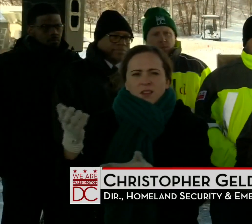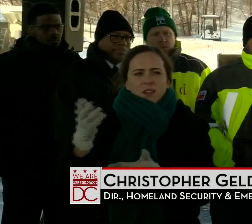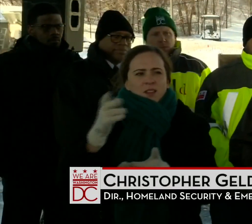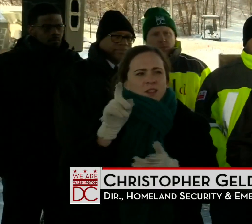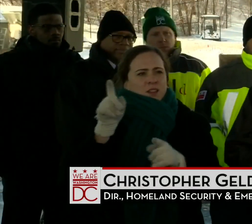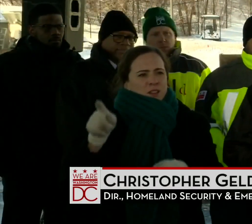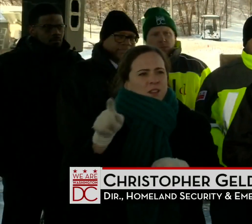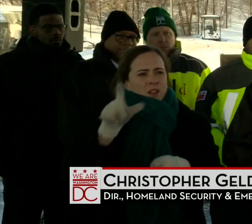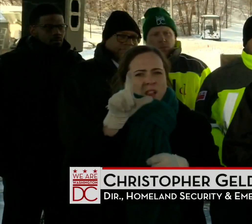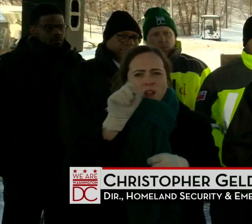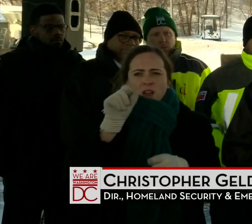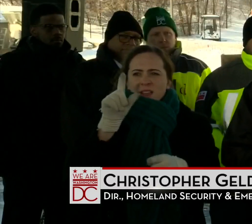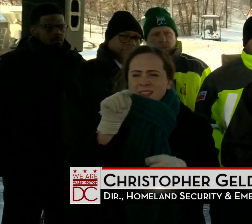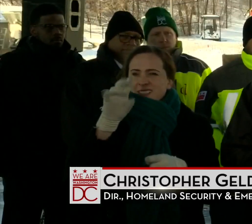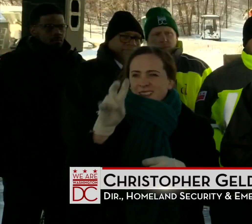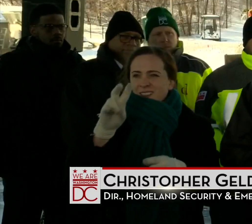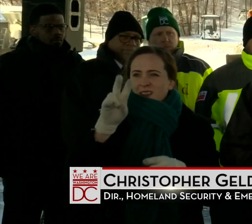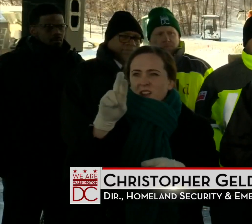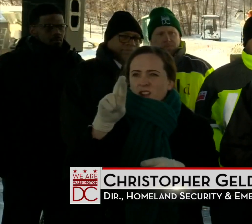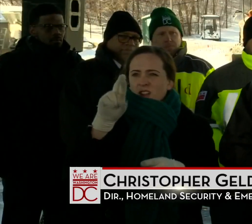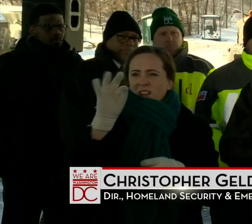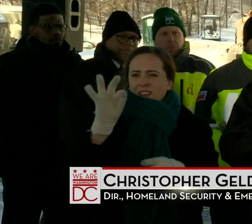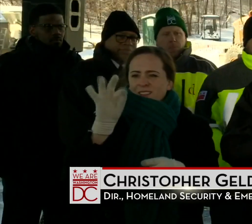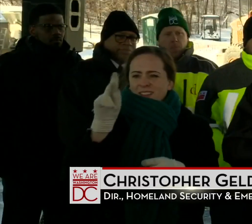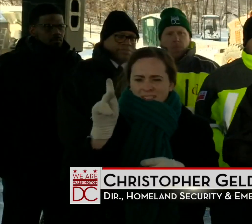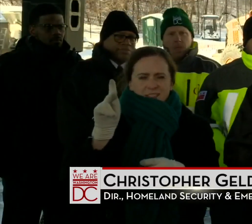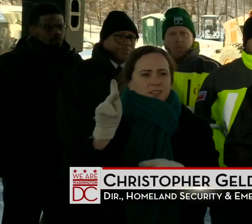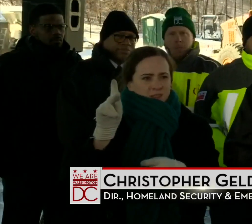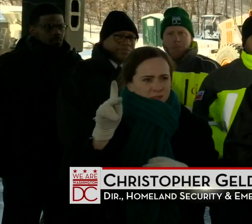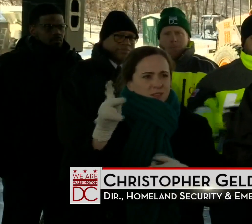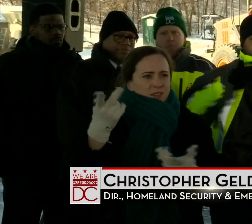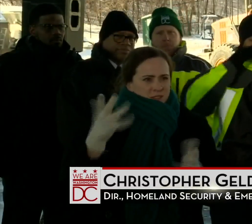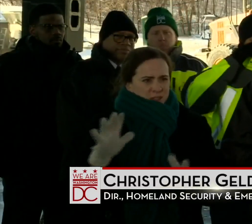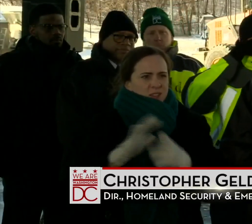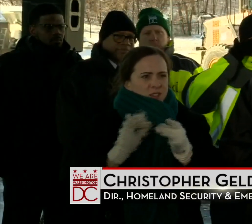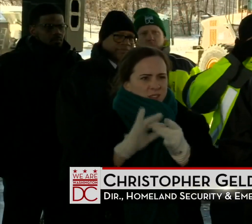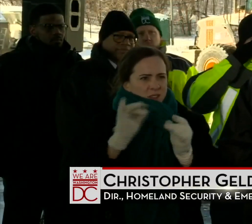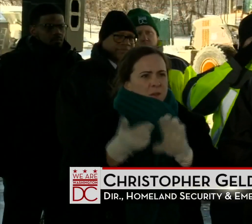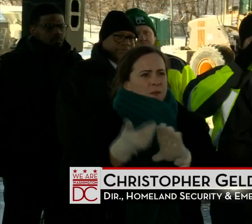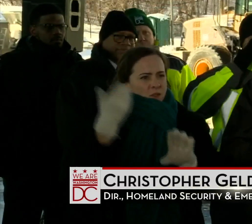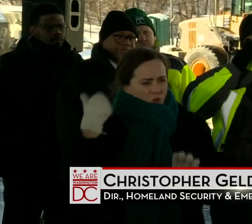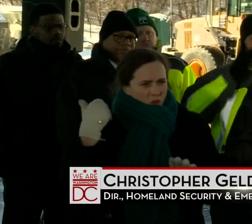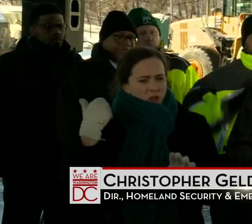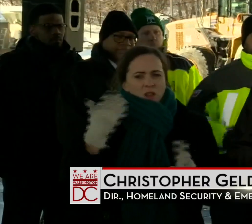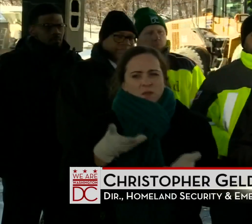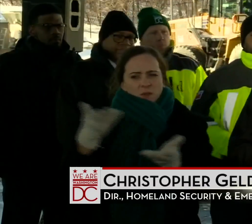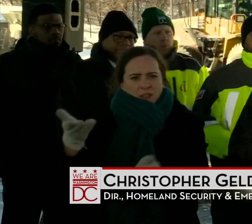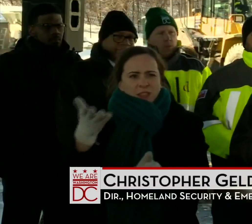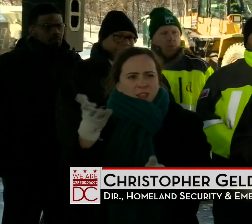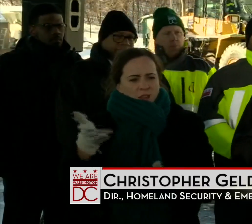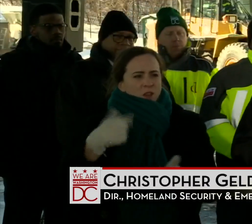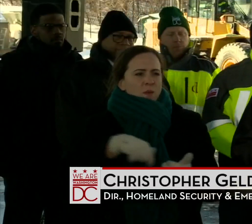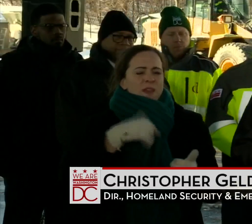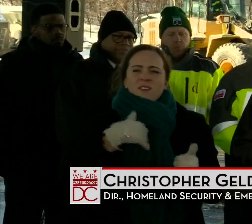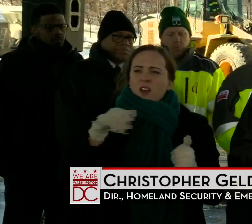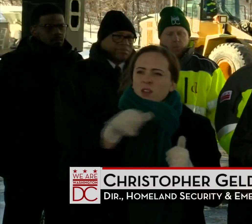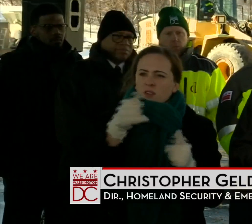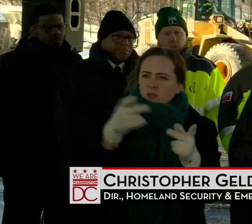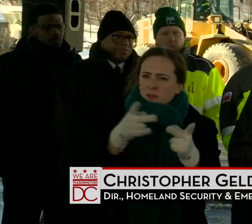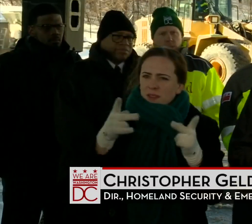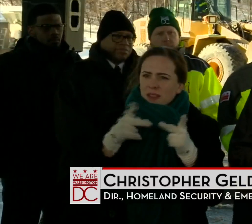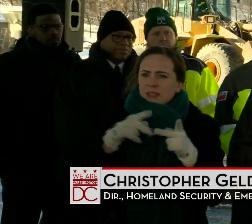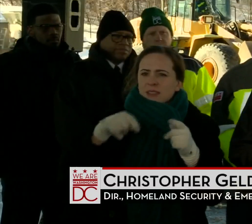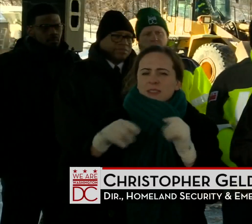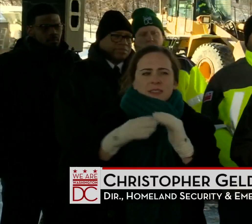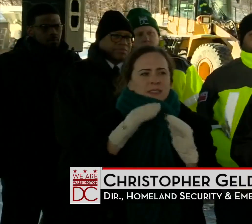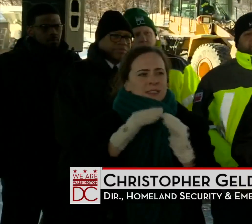to Lot 7 in RFK. That's one area where we'll bring it. We've talked about that earlier in press conferences. We have other places throughout the